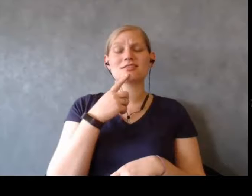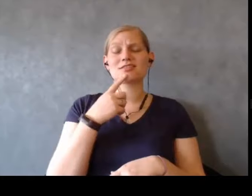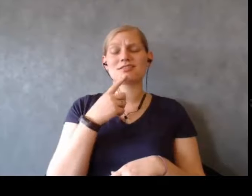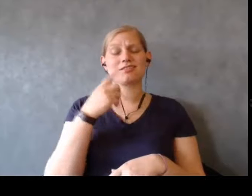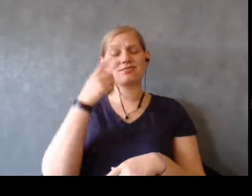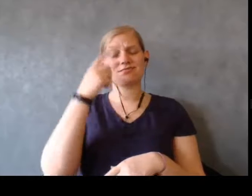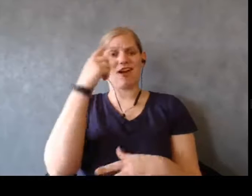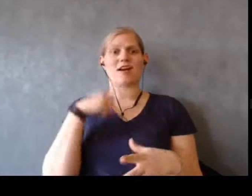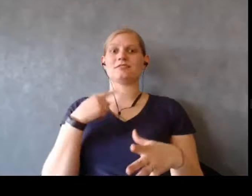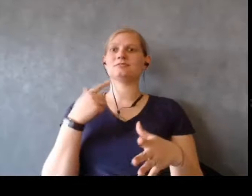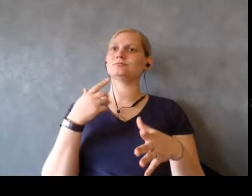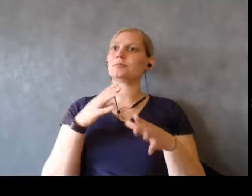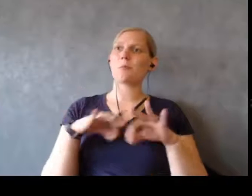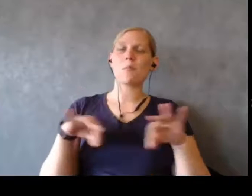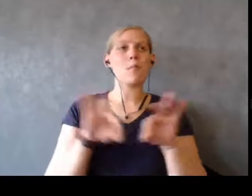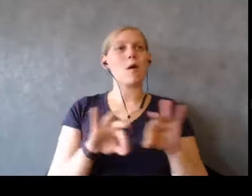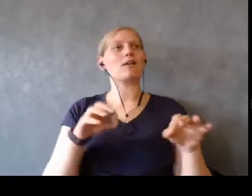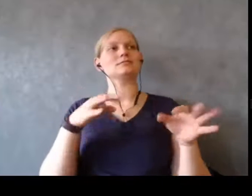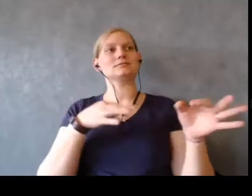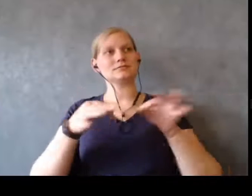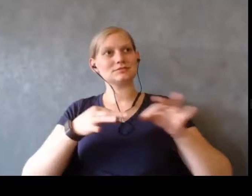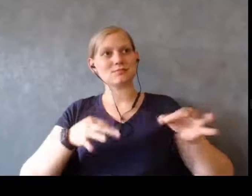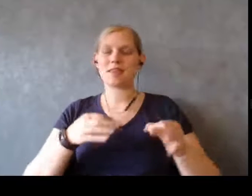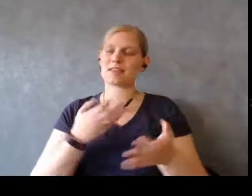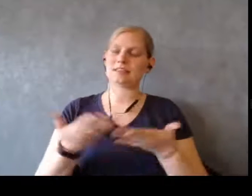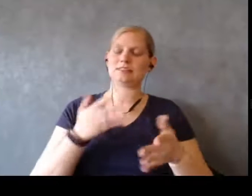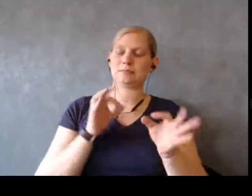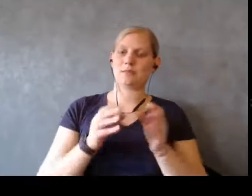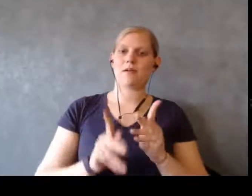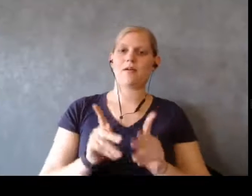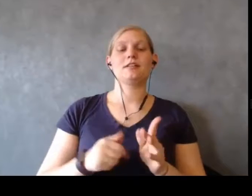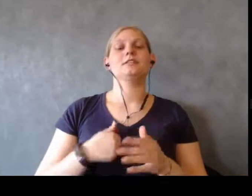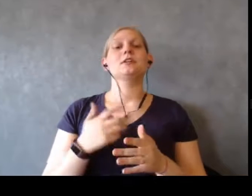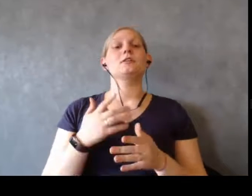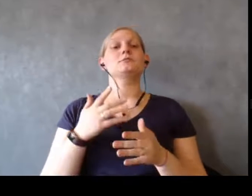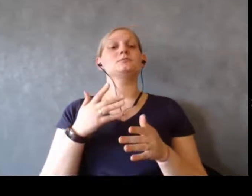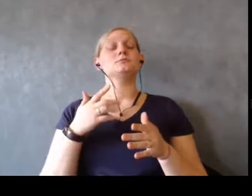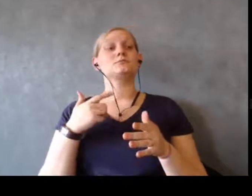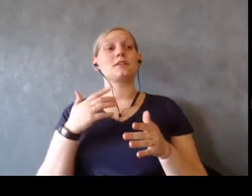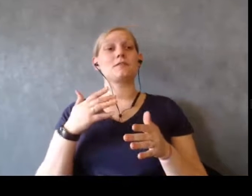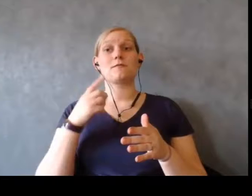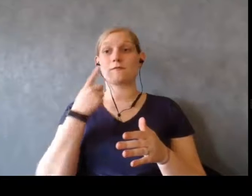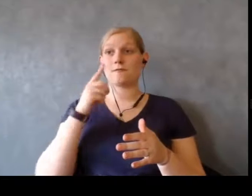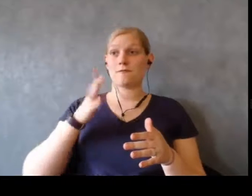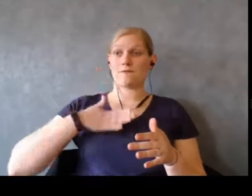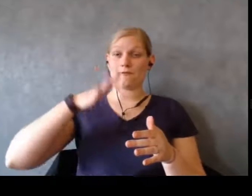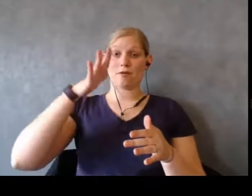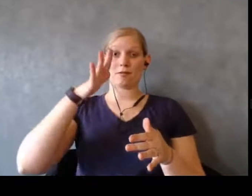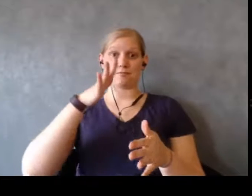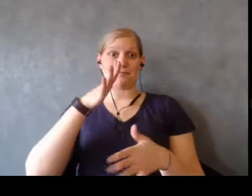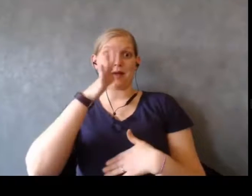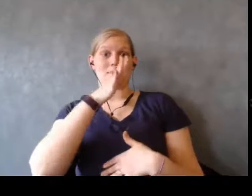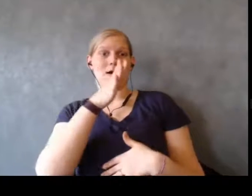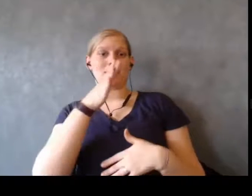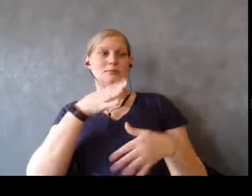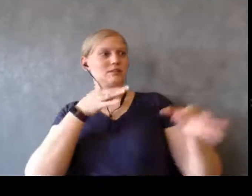great that I was working there. Now, she tried to do better with her daughter, my mom, by giving her more information about pregnancy and